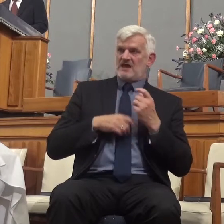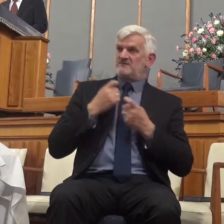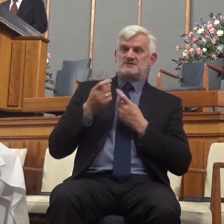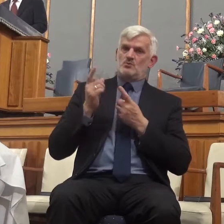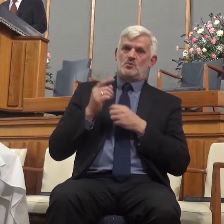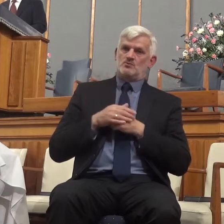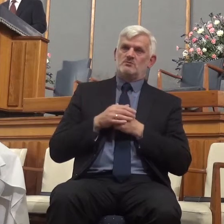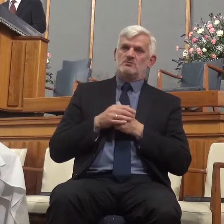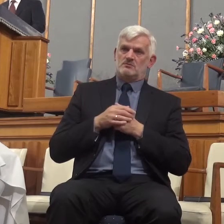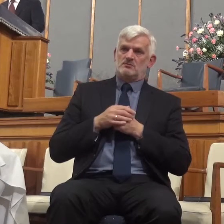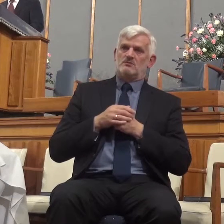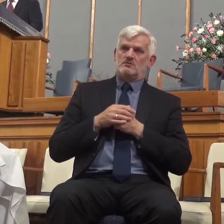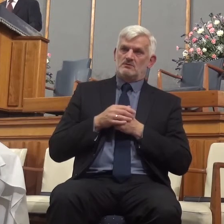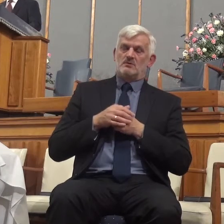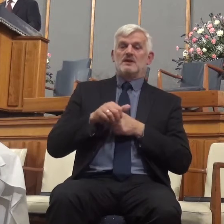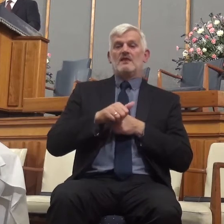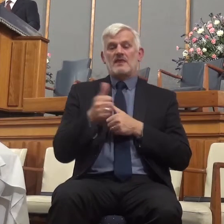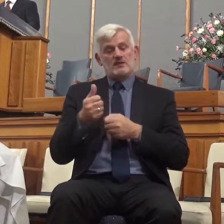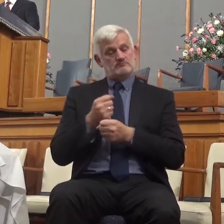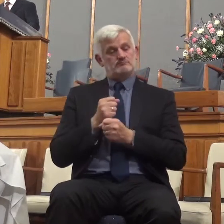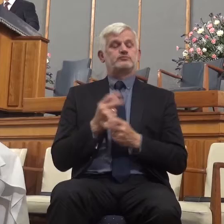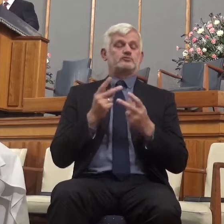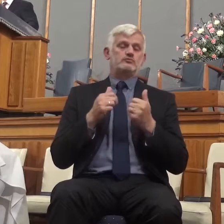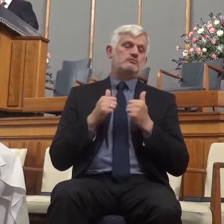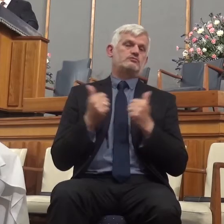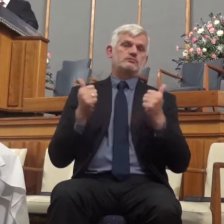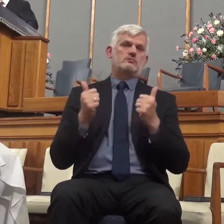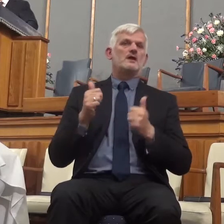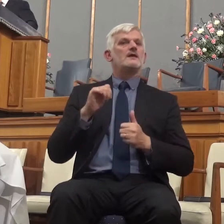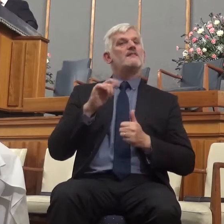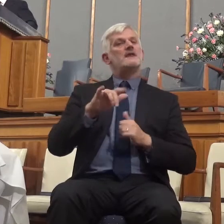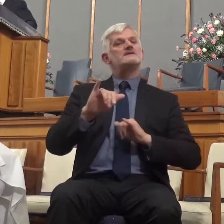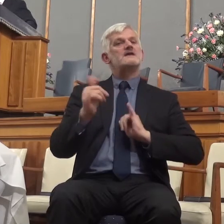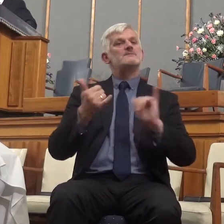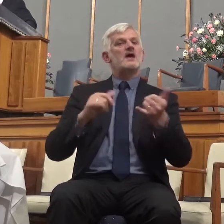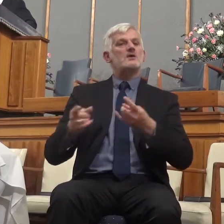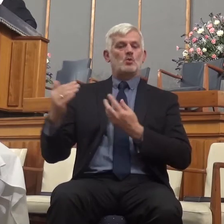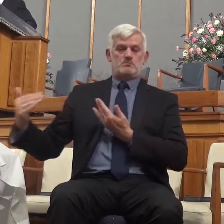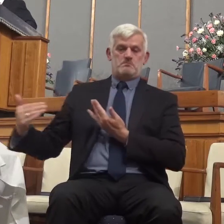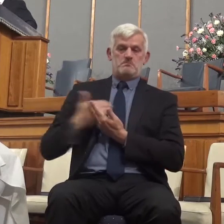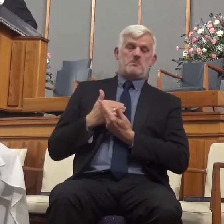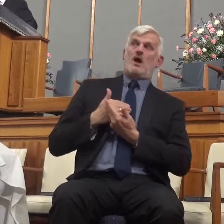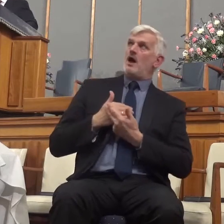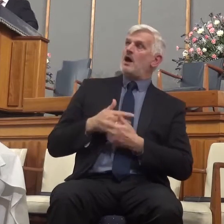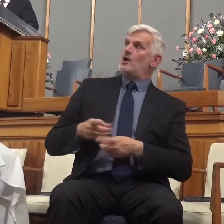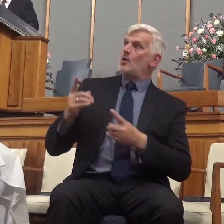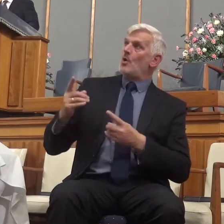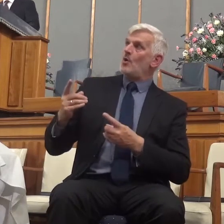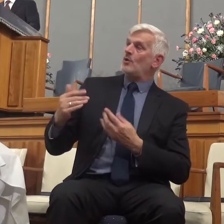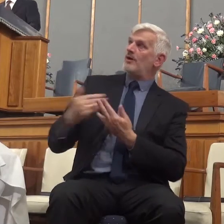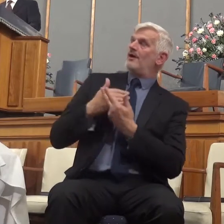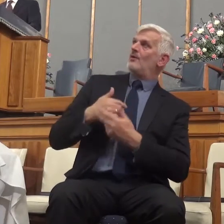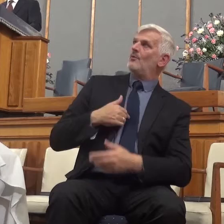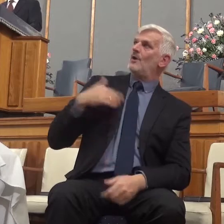to him. But sometimes he'll overrule your life and intervene in an unmistakable, circumstantial